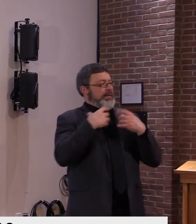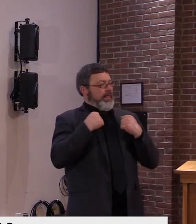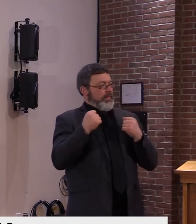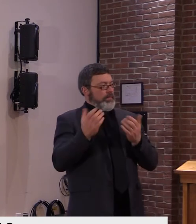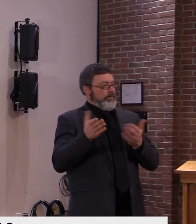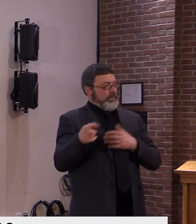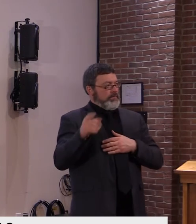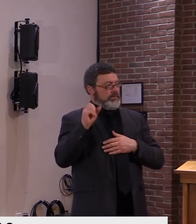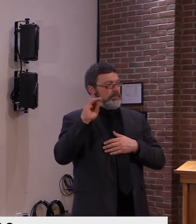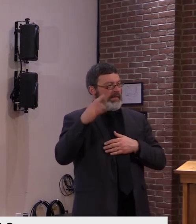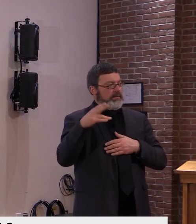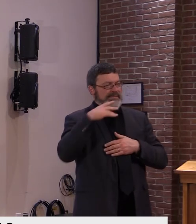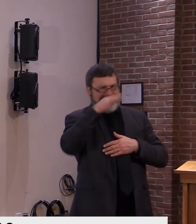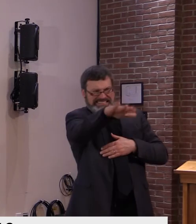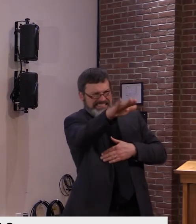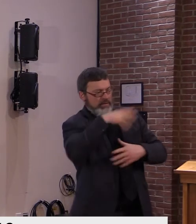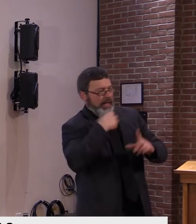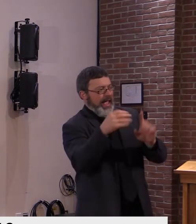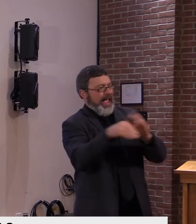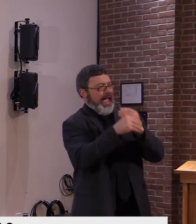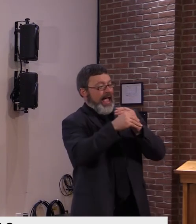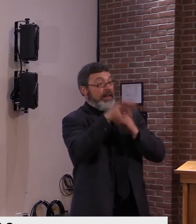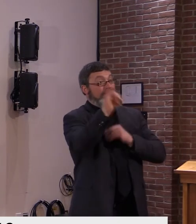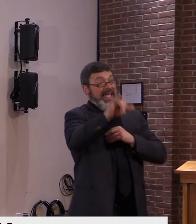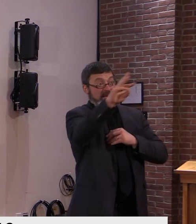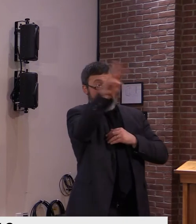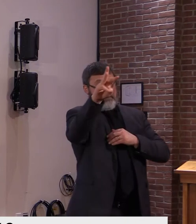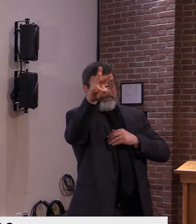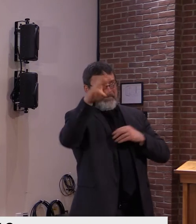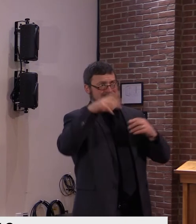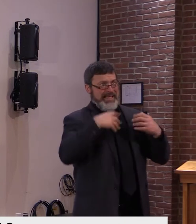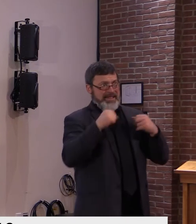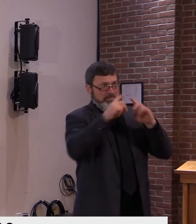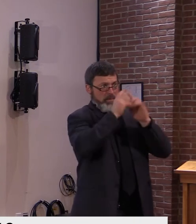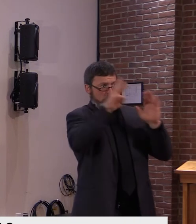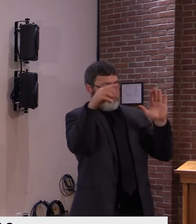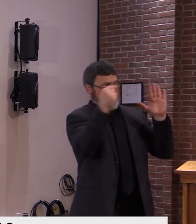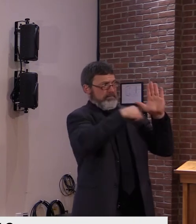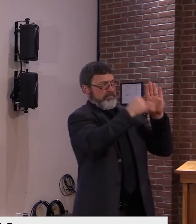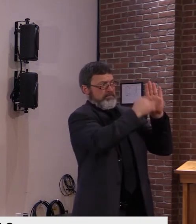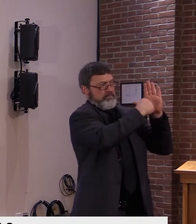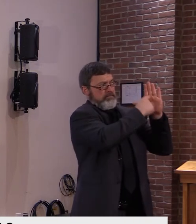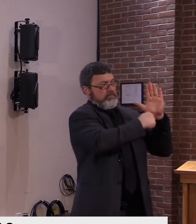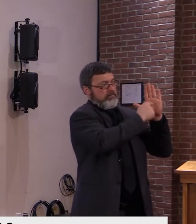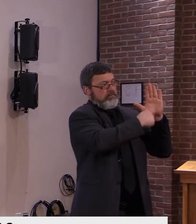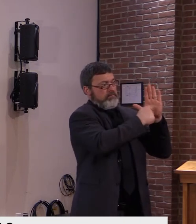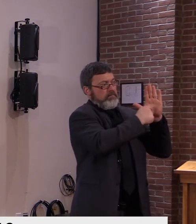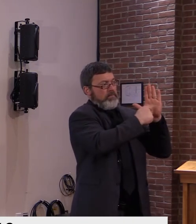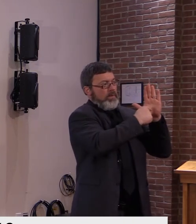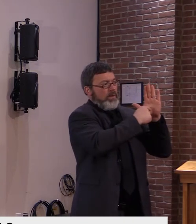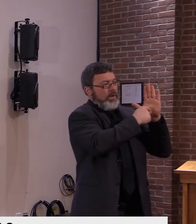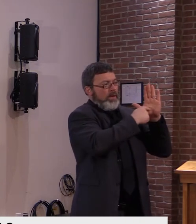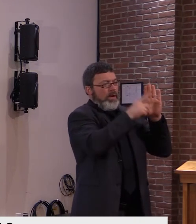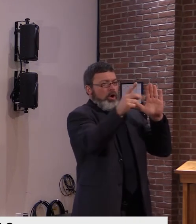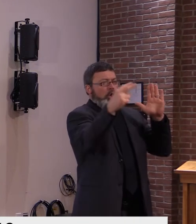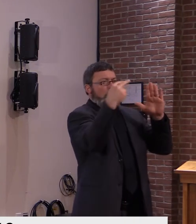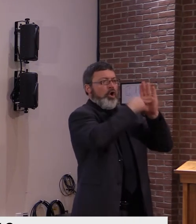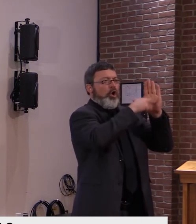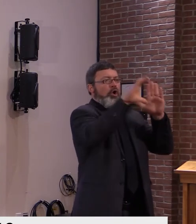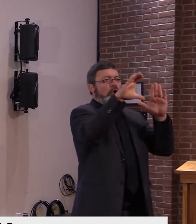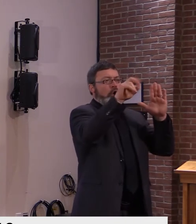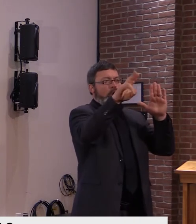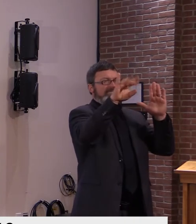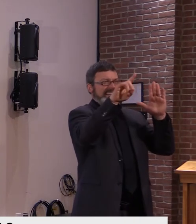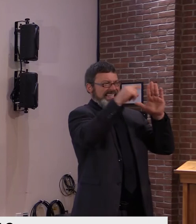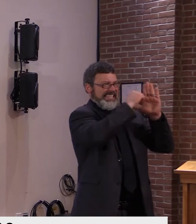there's a really, under the COVID, the coronavirus section, there's a thing that says, a